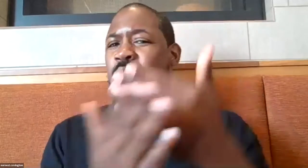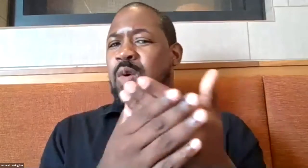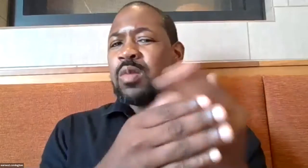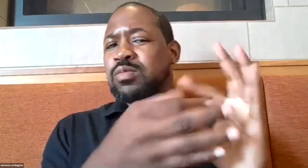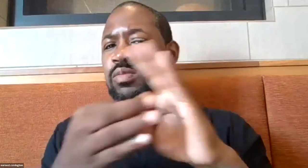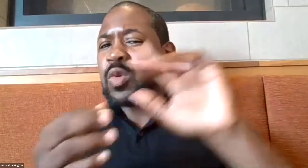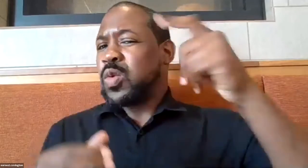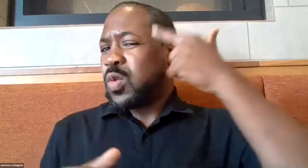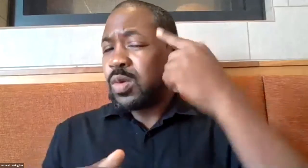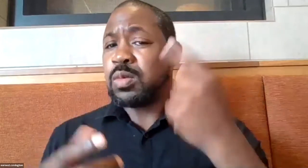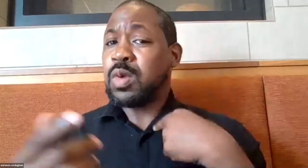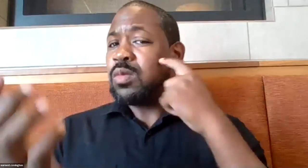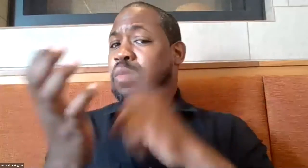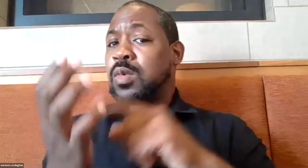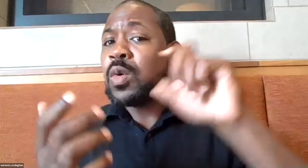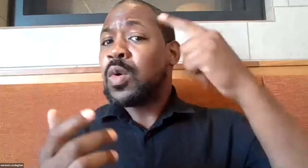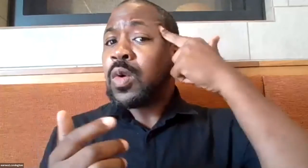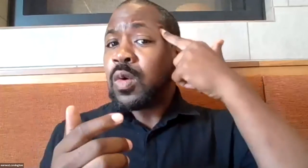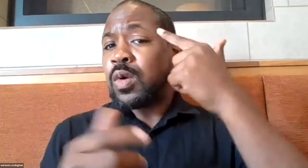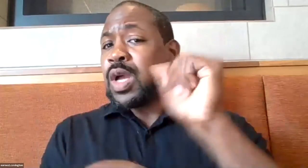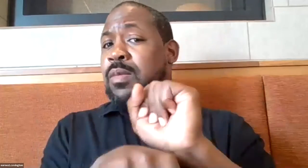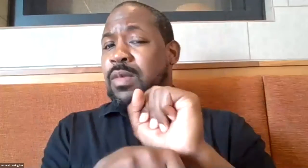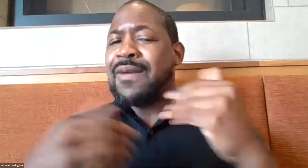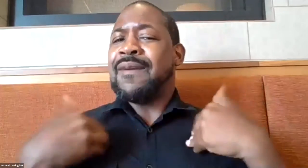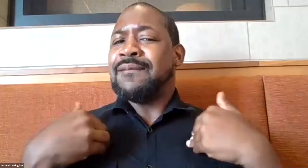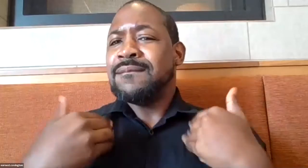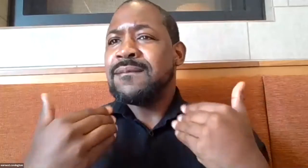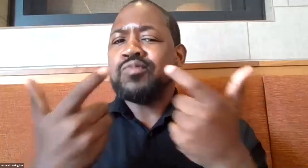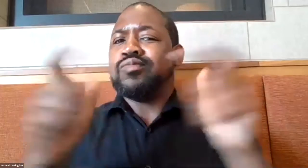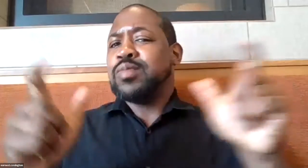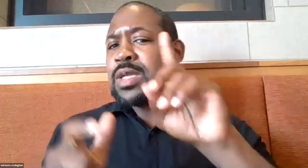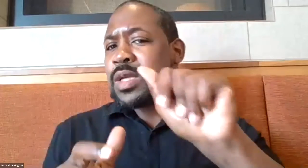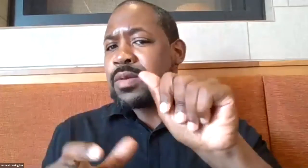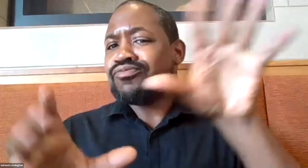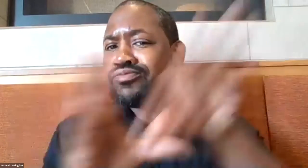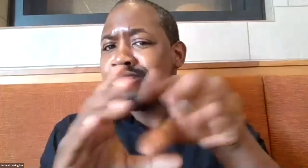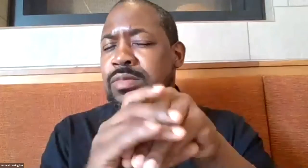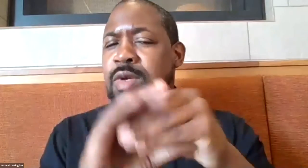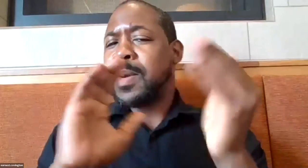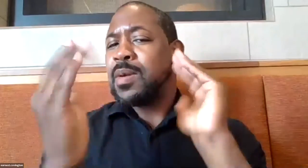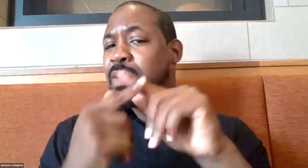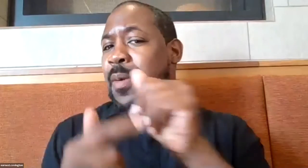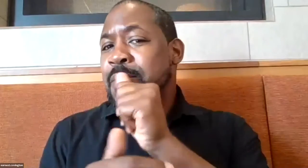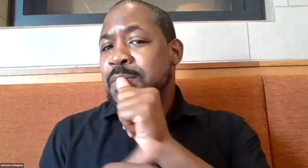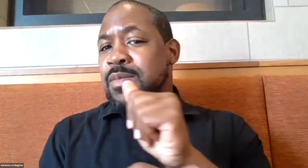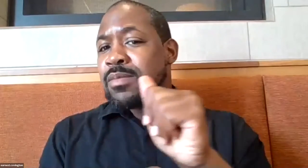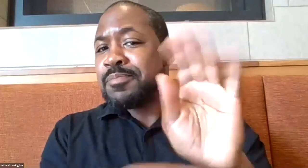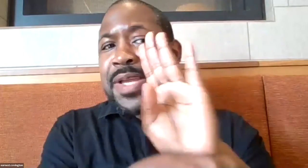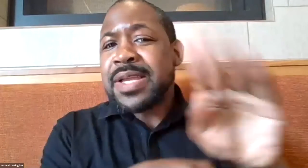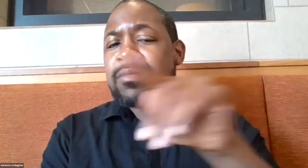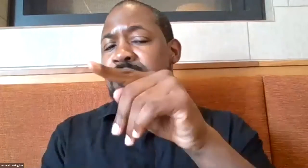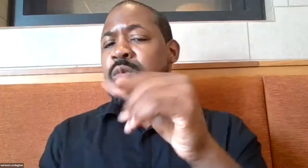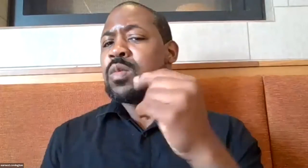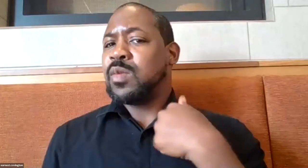local jobs and so forth. And so it's really related to government work. And what I've noticed about government employers is that, you know, there's a lot of,